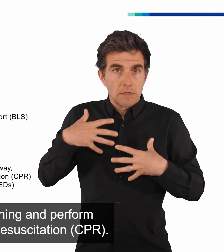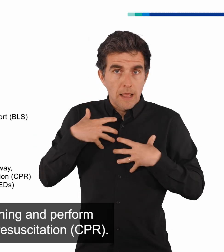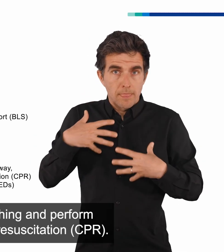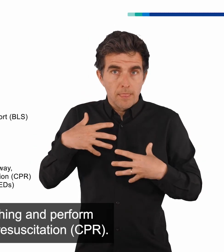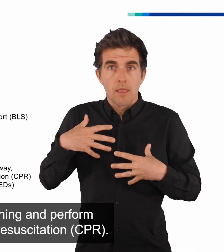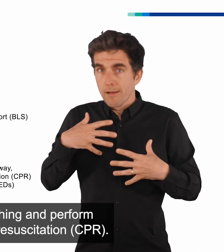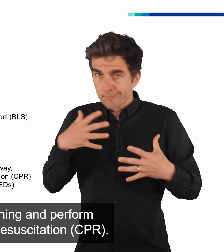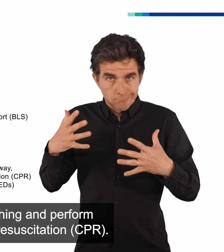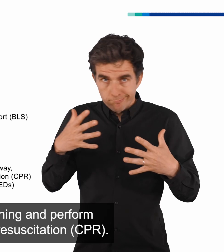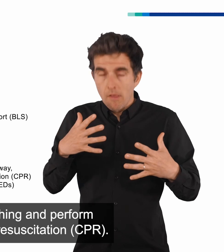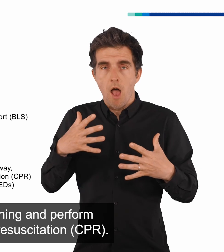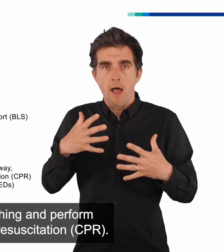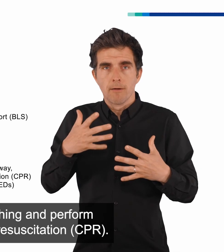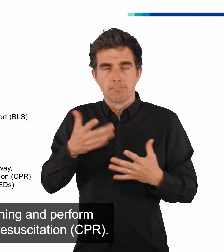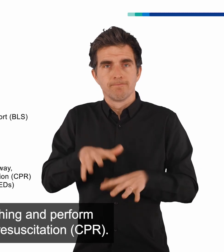recovery position.